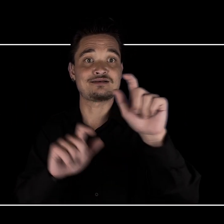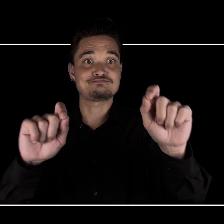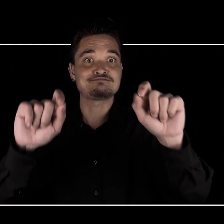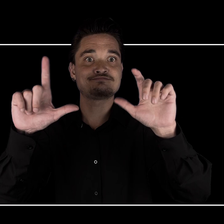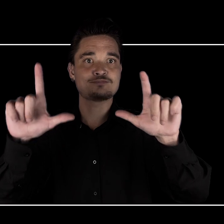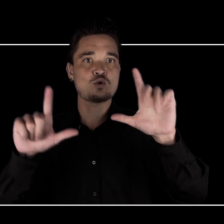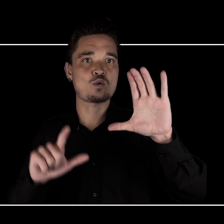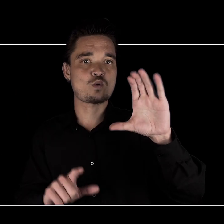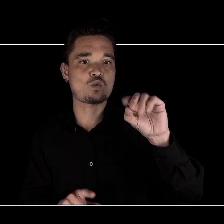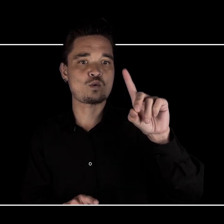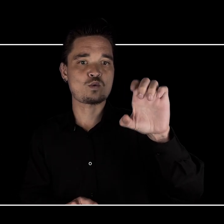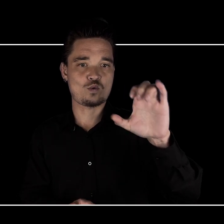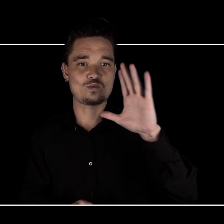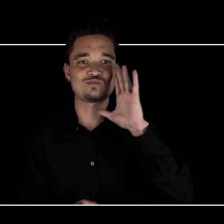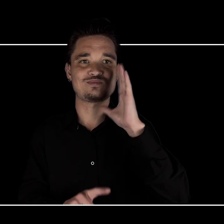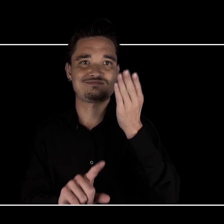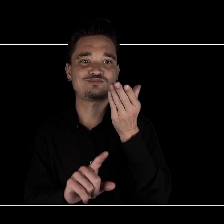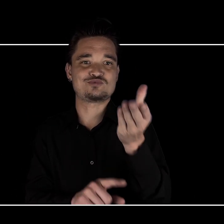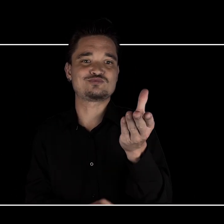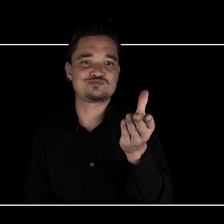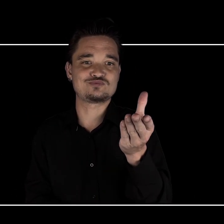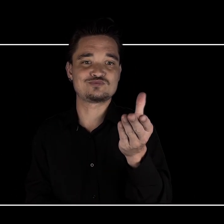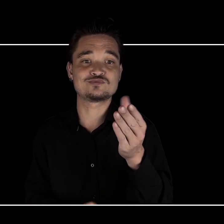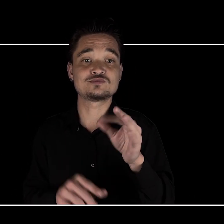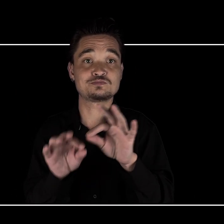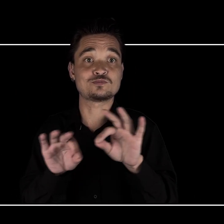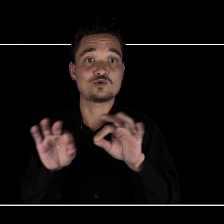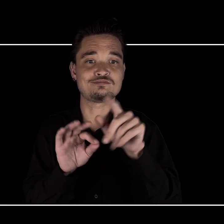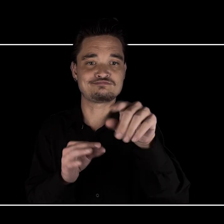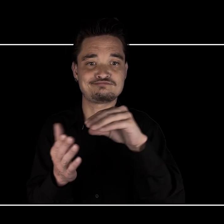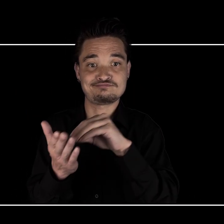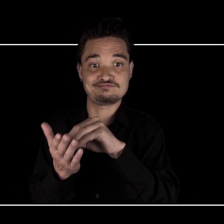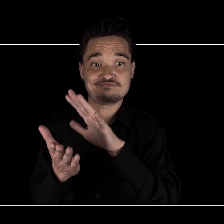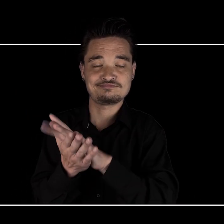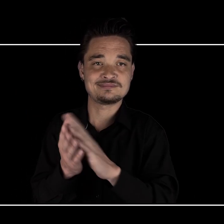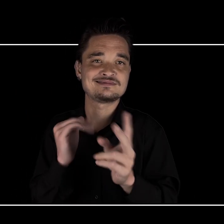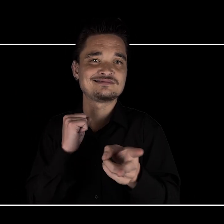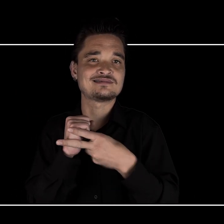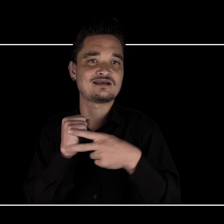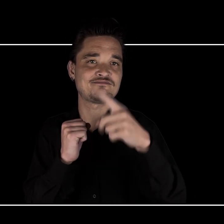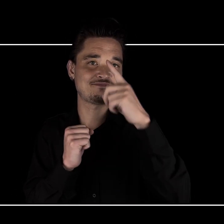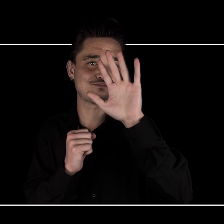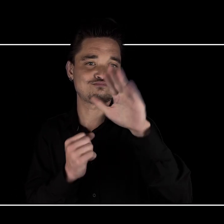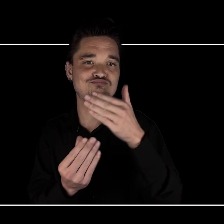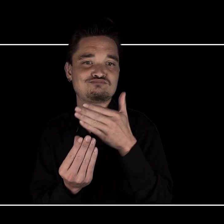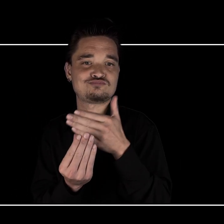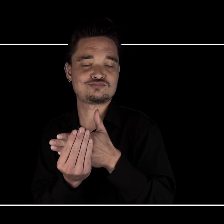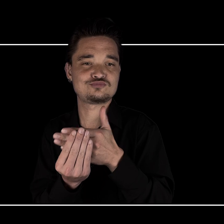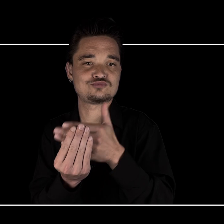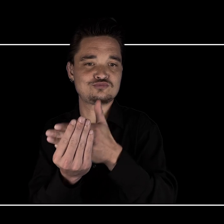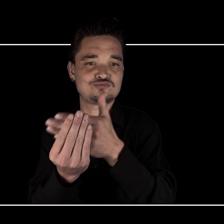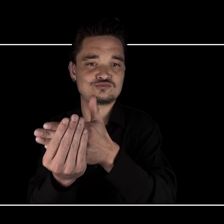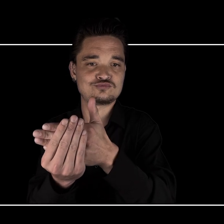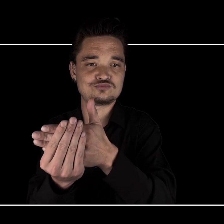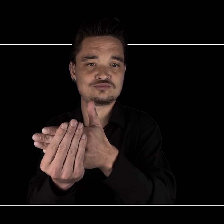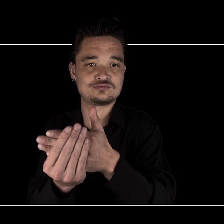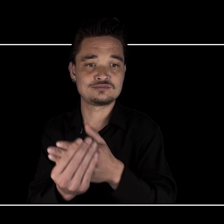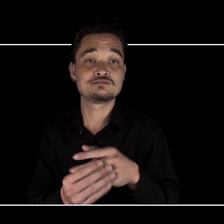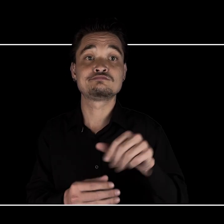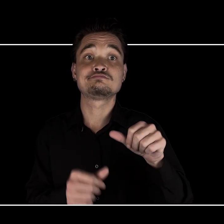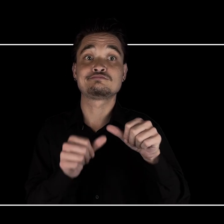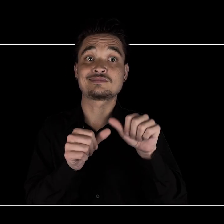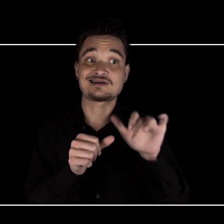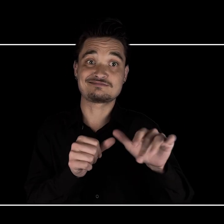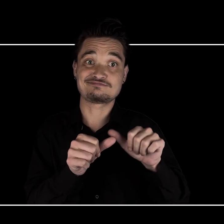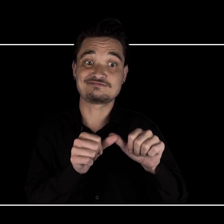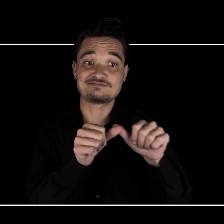on the screen. Make a note of it and save it for your records. Click Continue